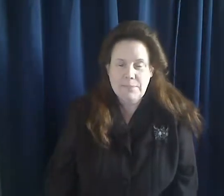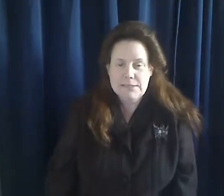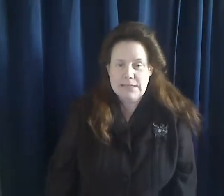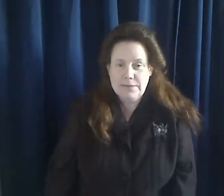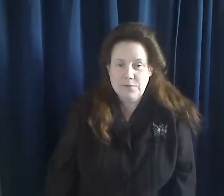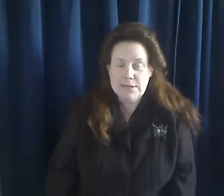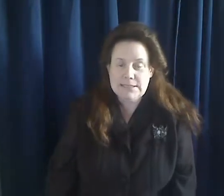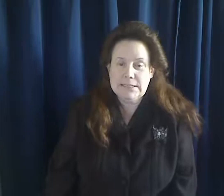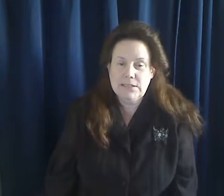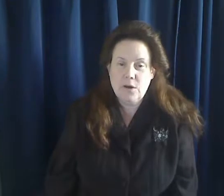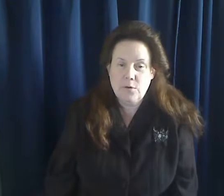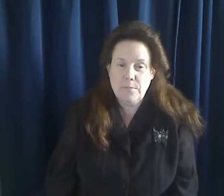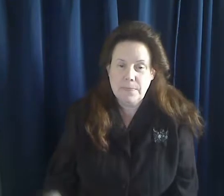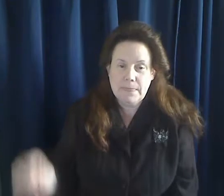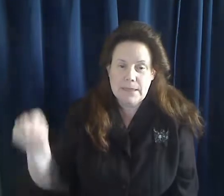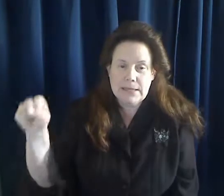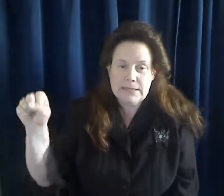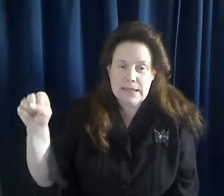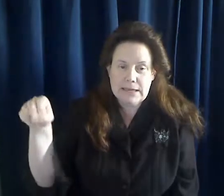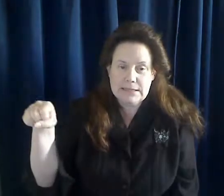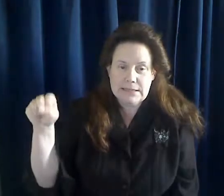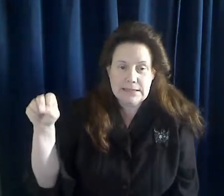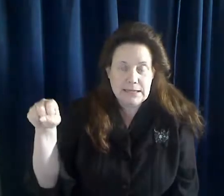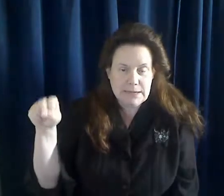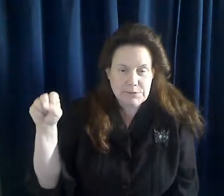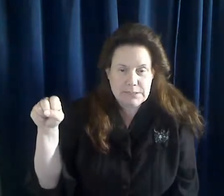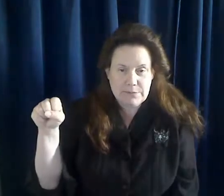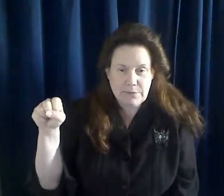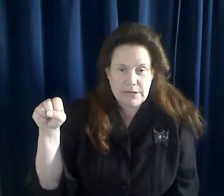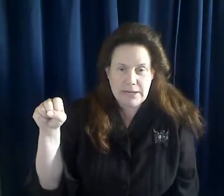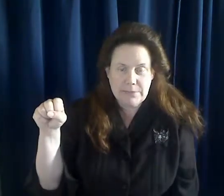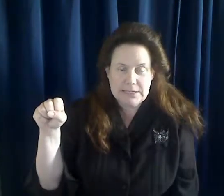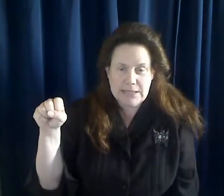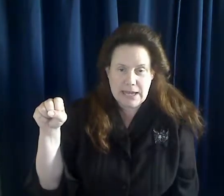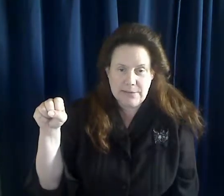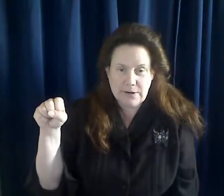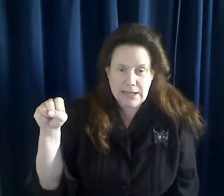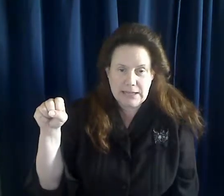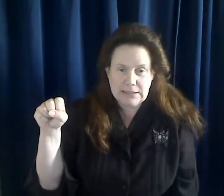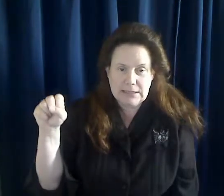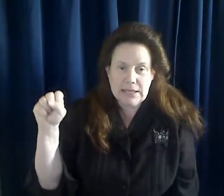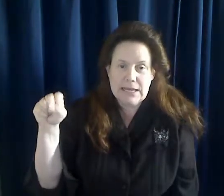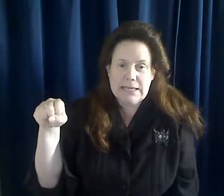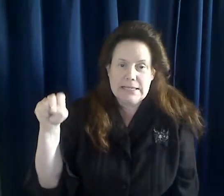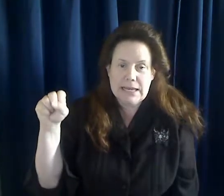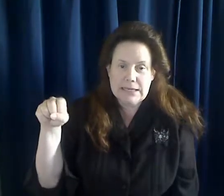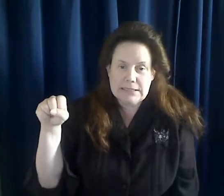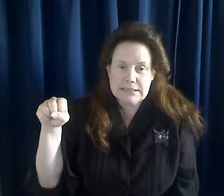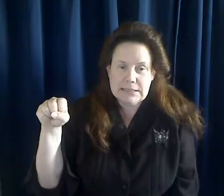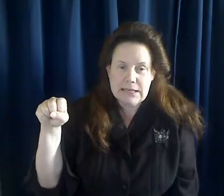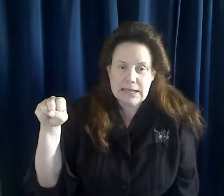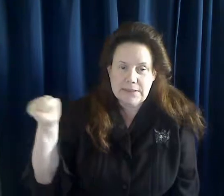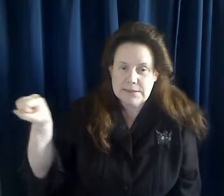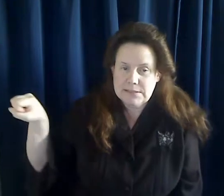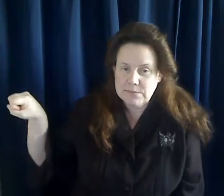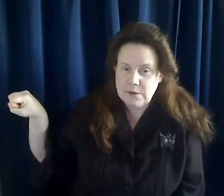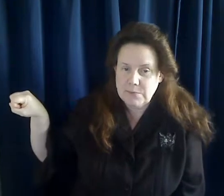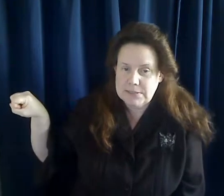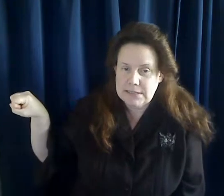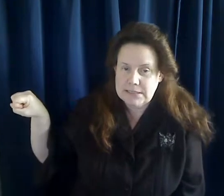The sign for yes and no. Yes, and again, I'm using my right hand because I am right-handed. Yes, and this